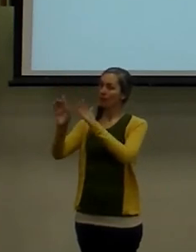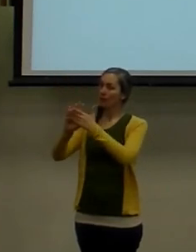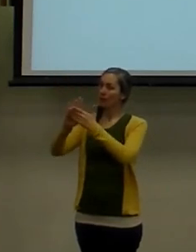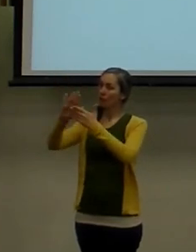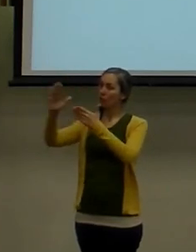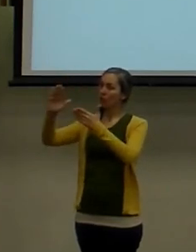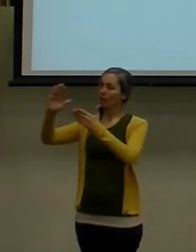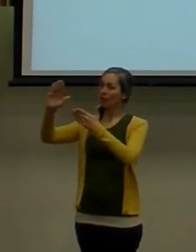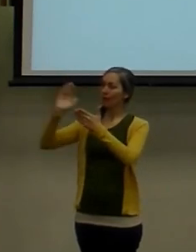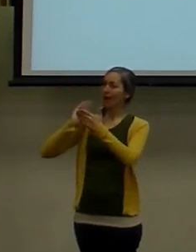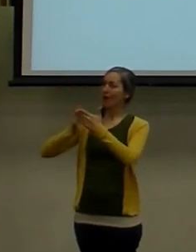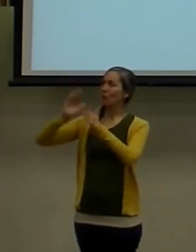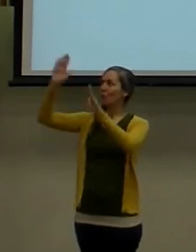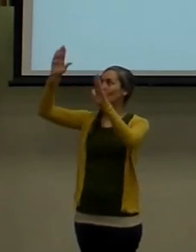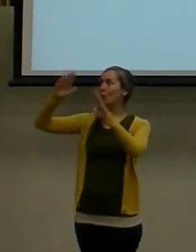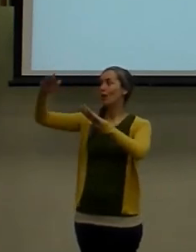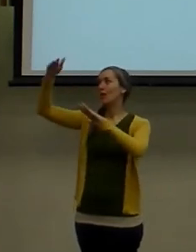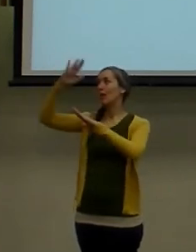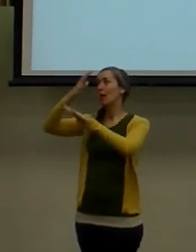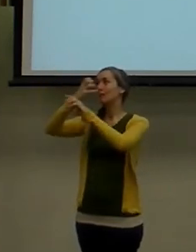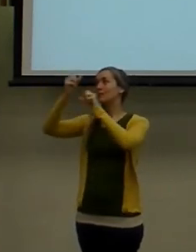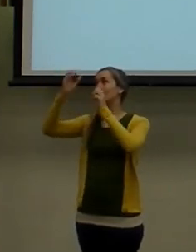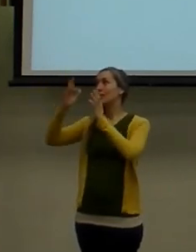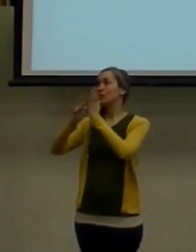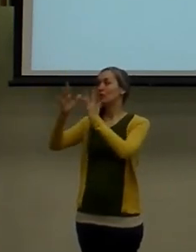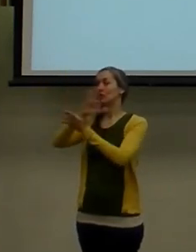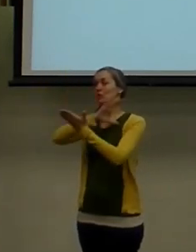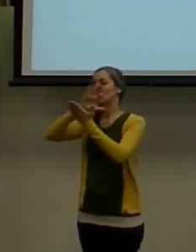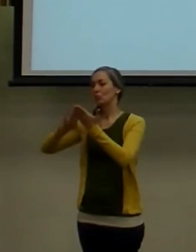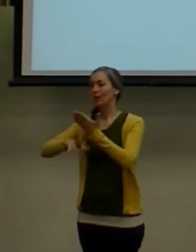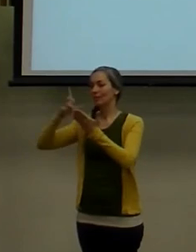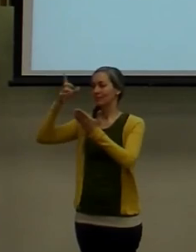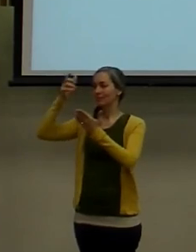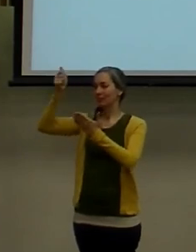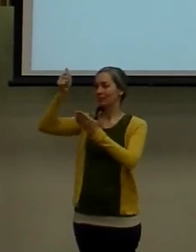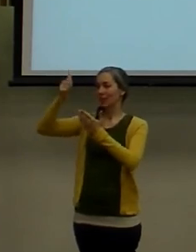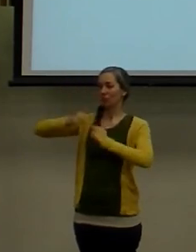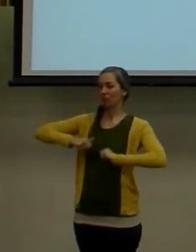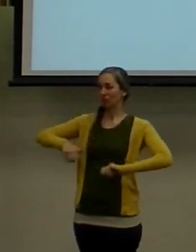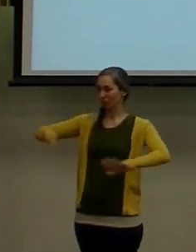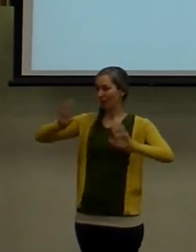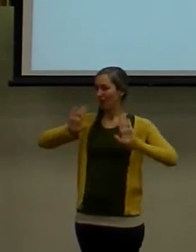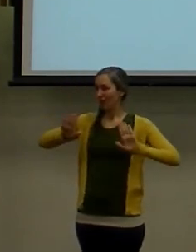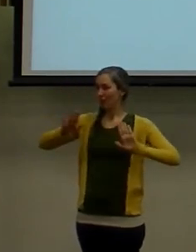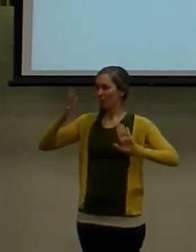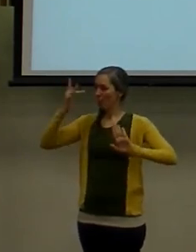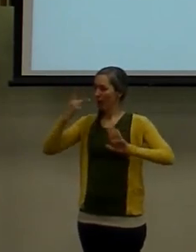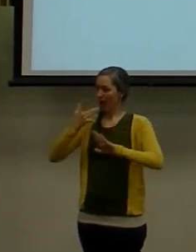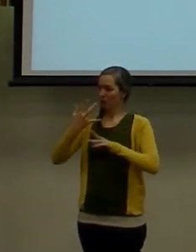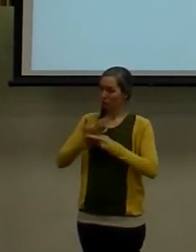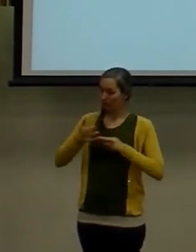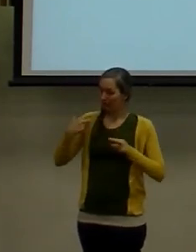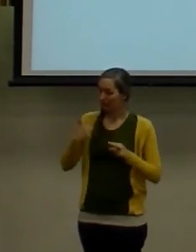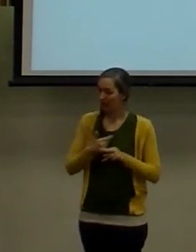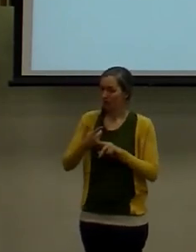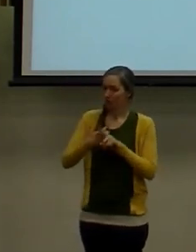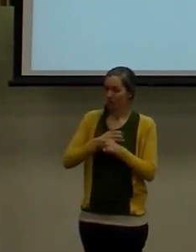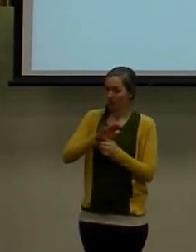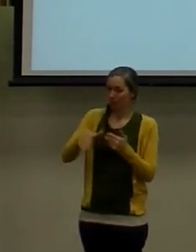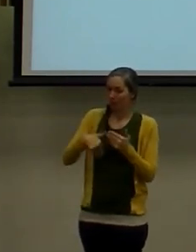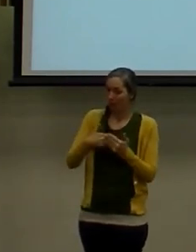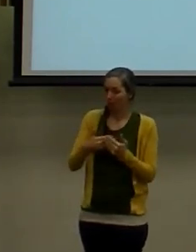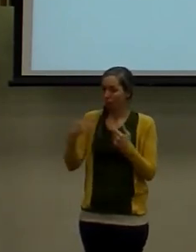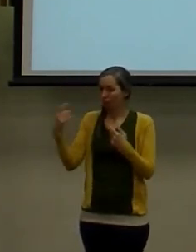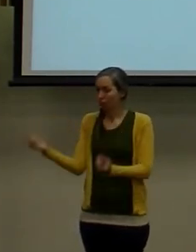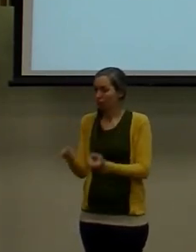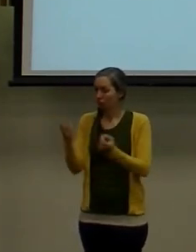great God and Savior Jesus Christ, who gave himself for us to redeem us from every lawless deed and